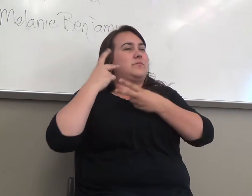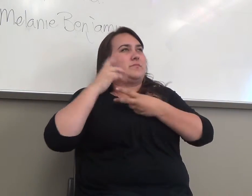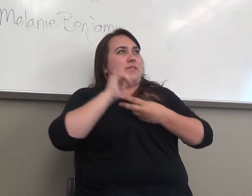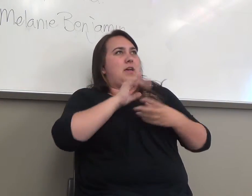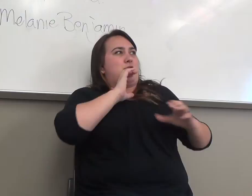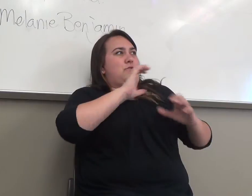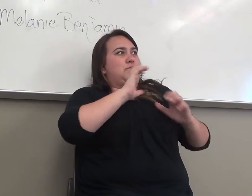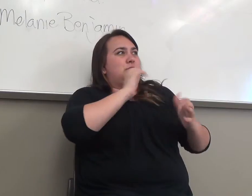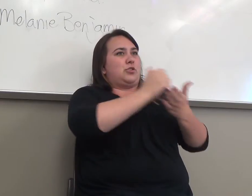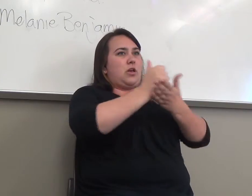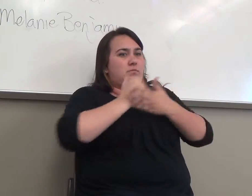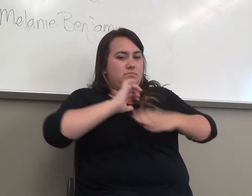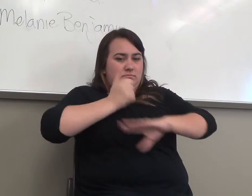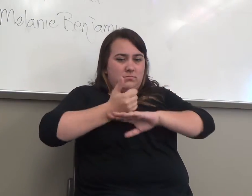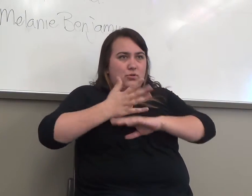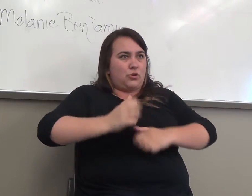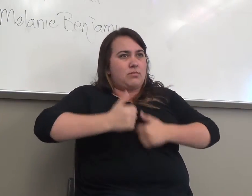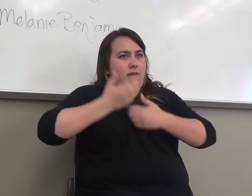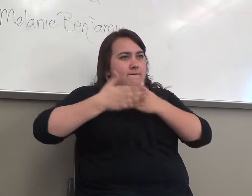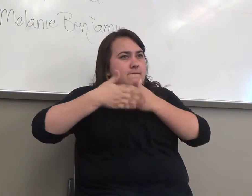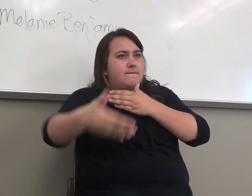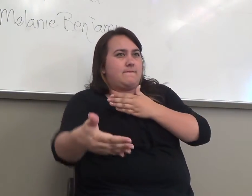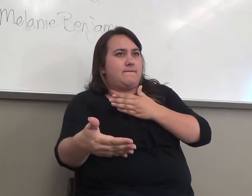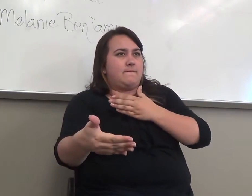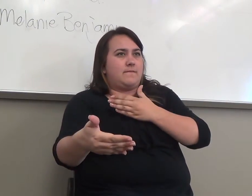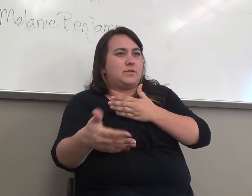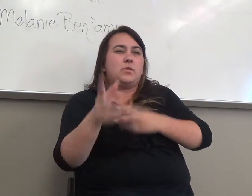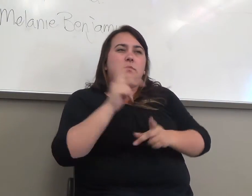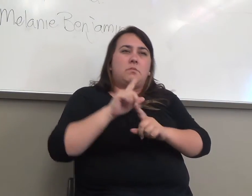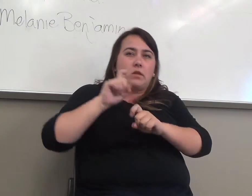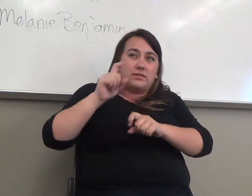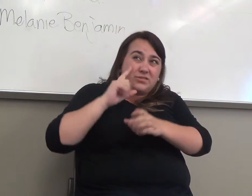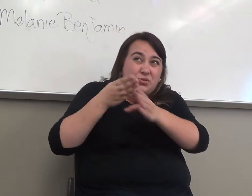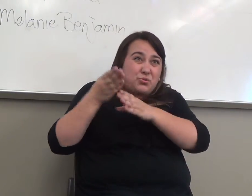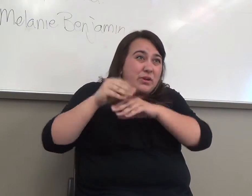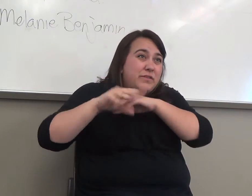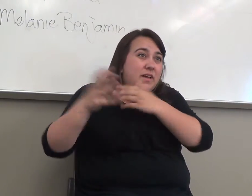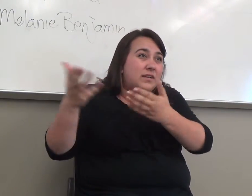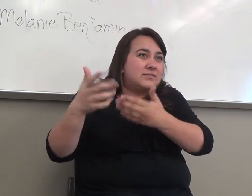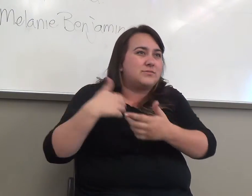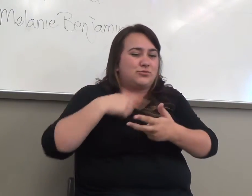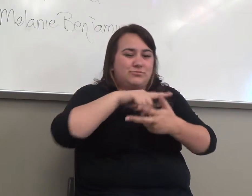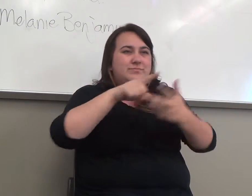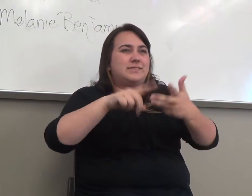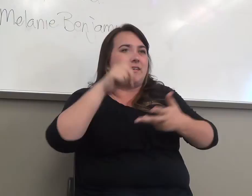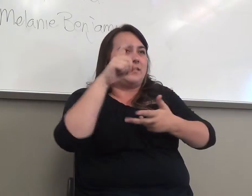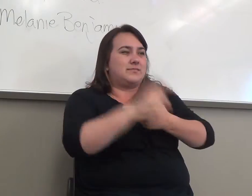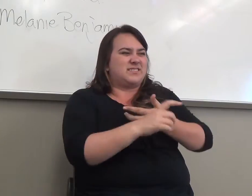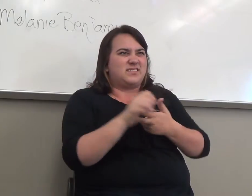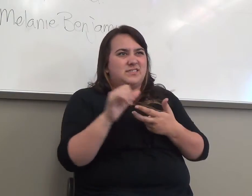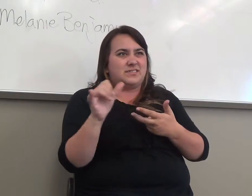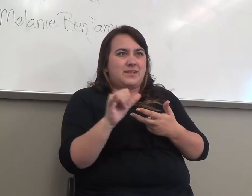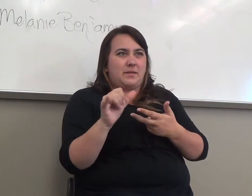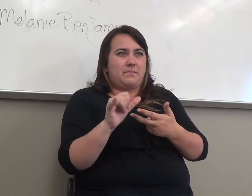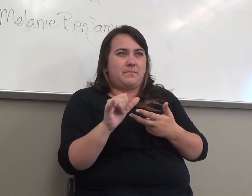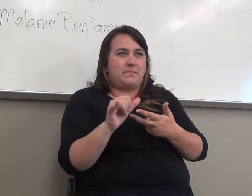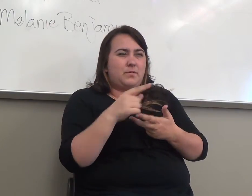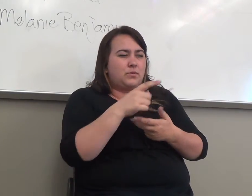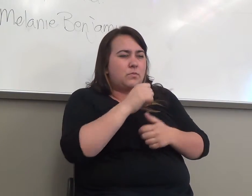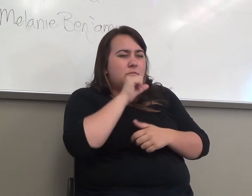course. When folks request career advice, she asks the same 3 questions. What do you love to do? What's